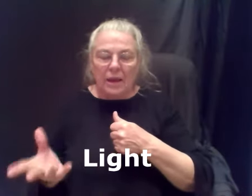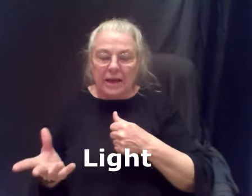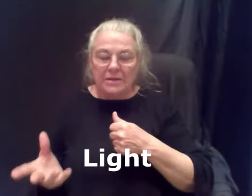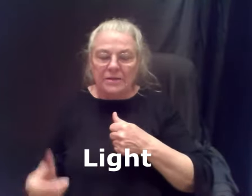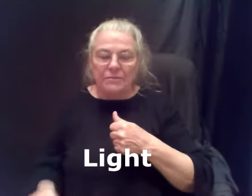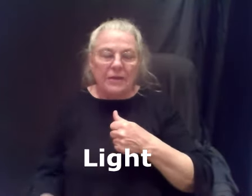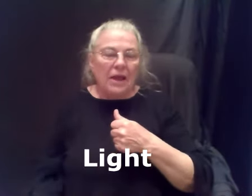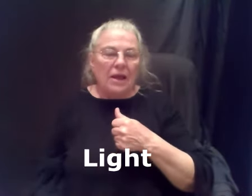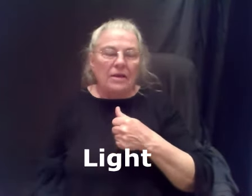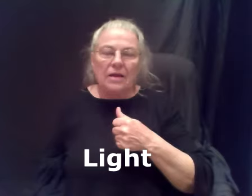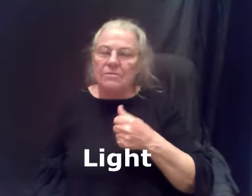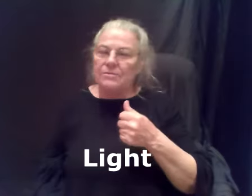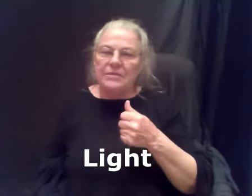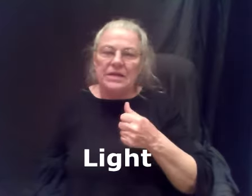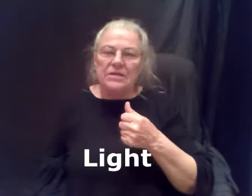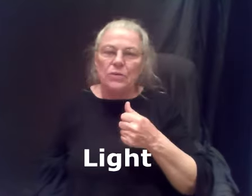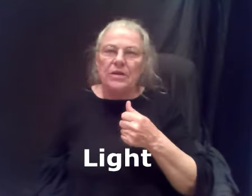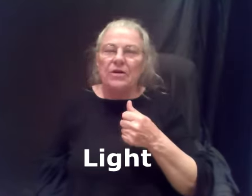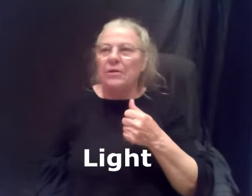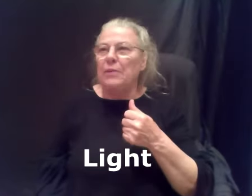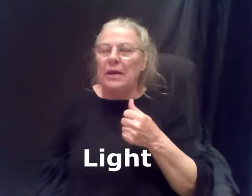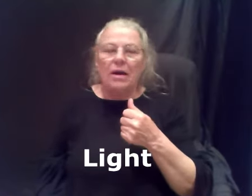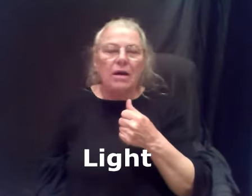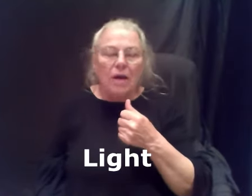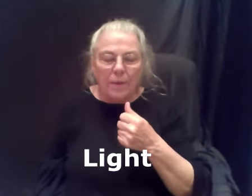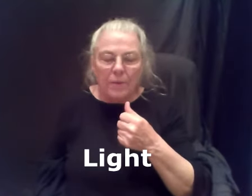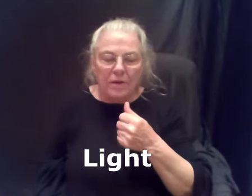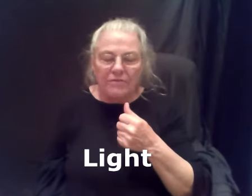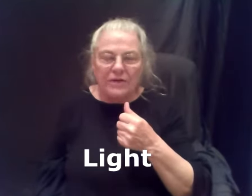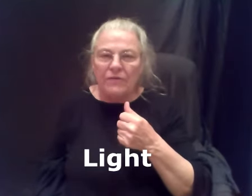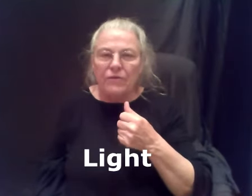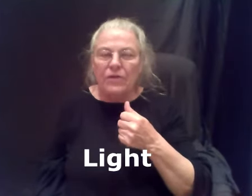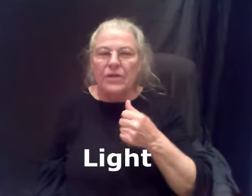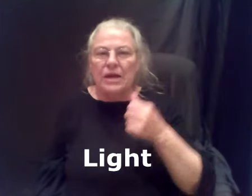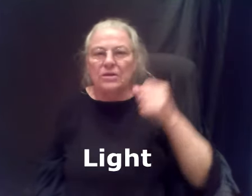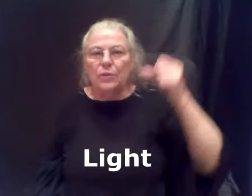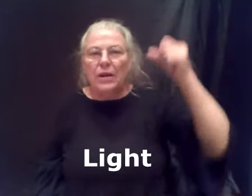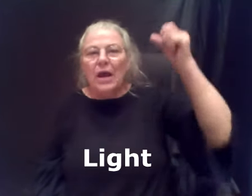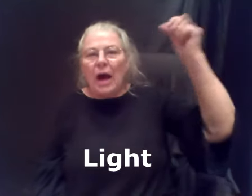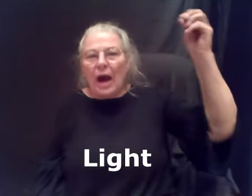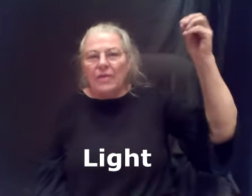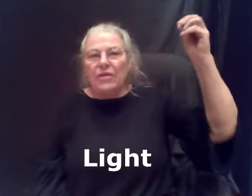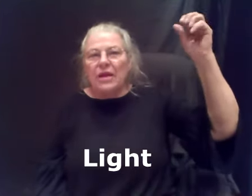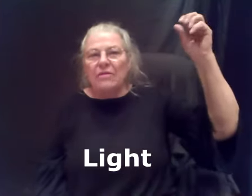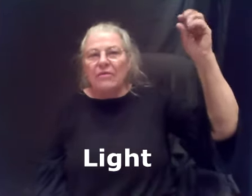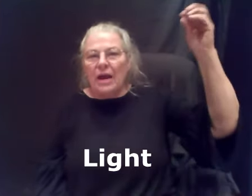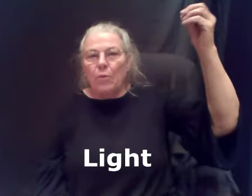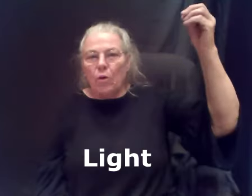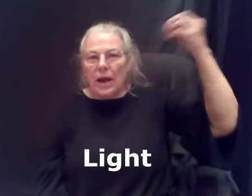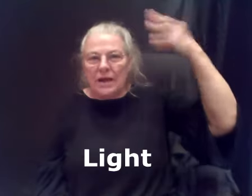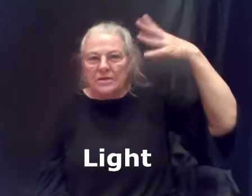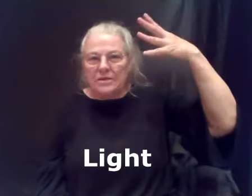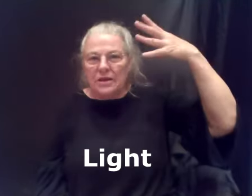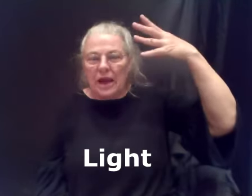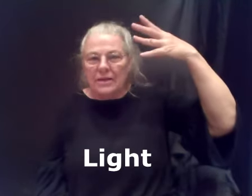Light. Now, this one, there can be a couple of different things, but I think of light more as the light that